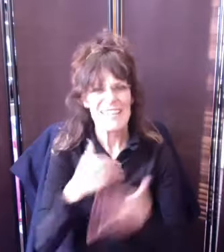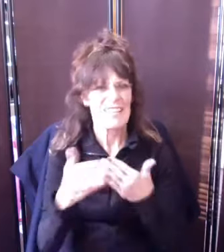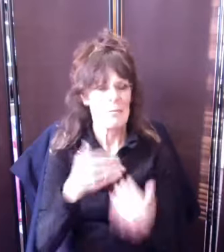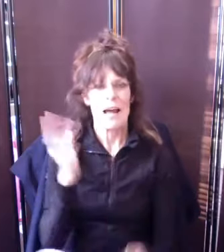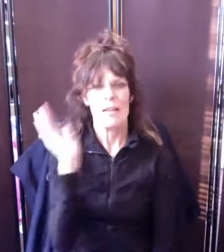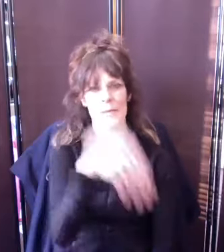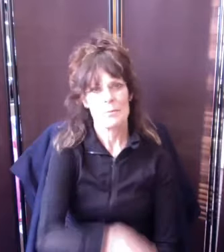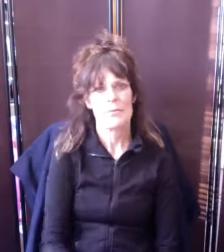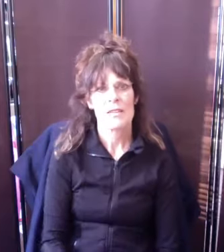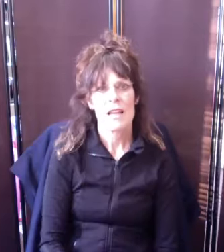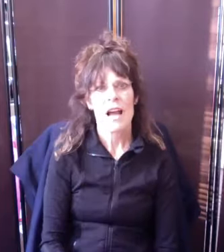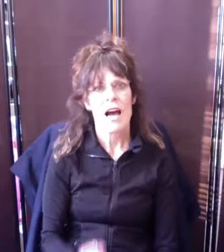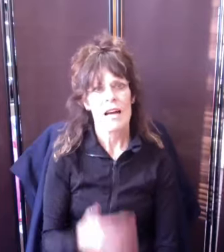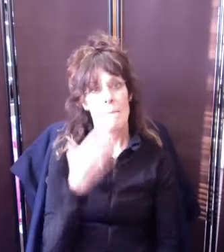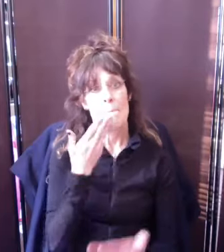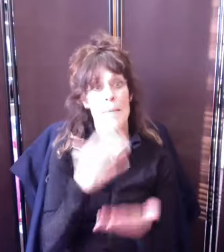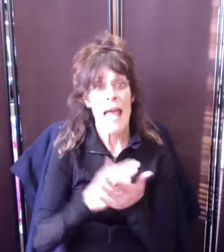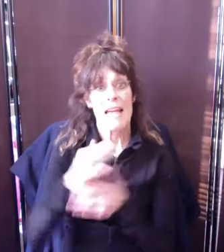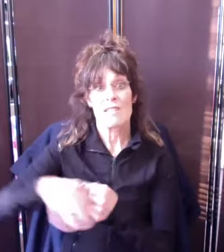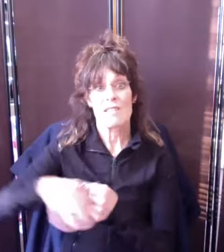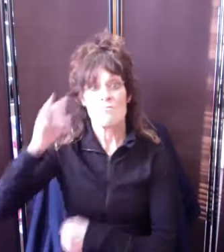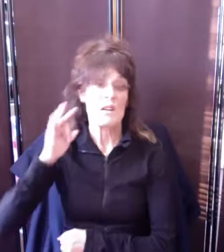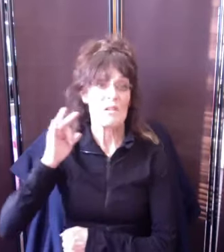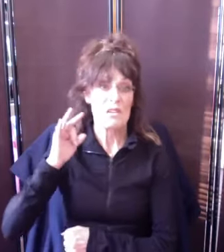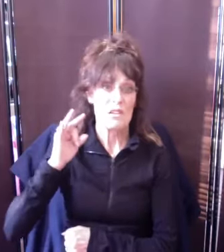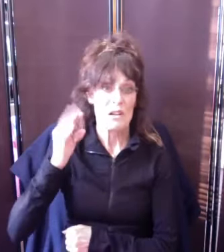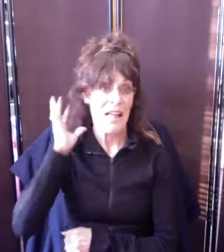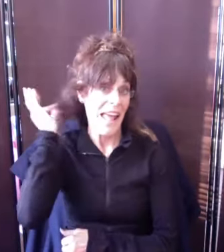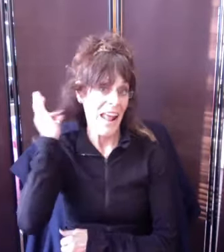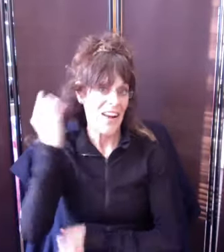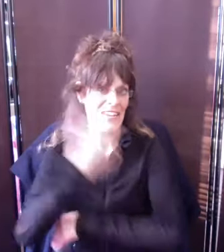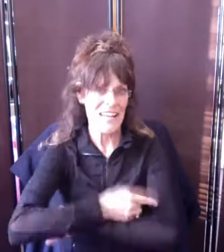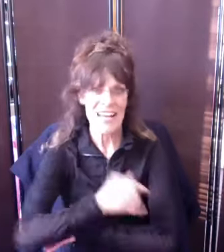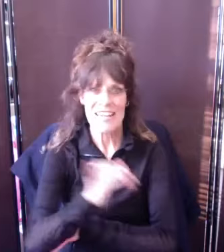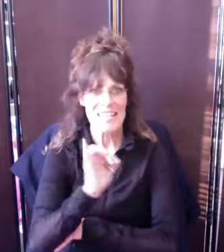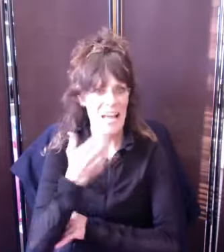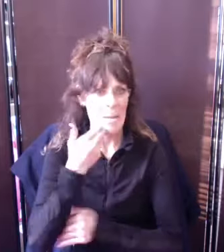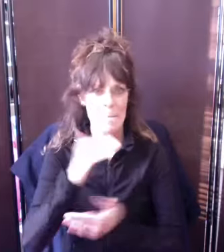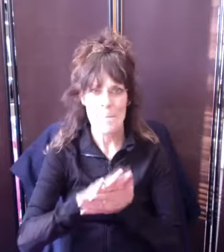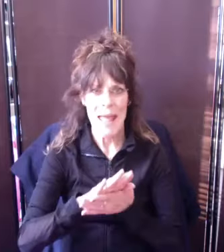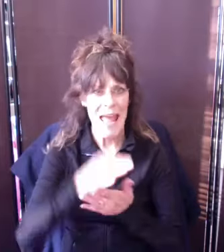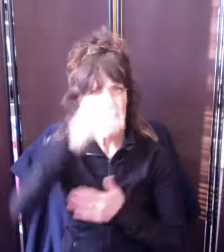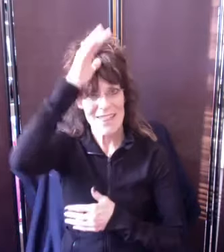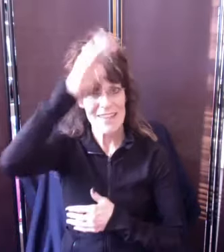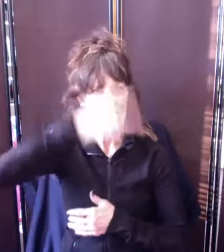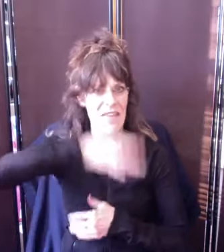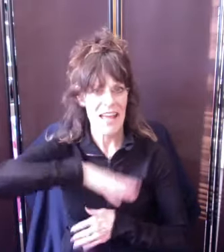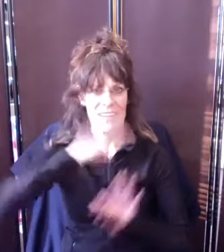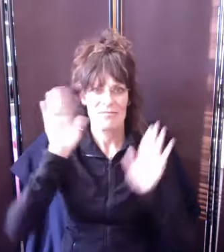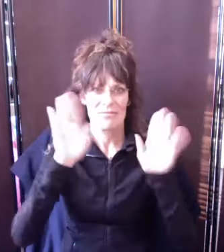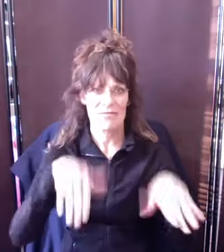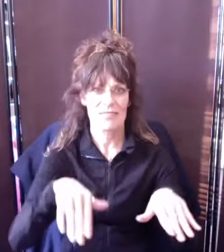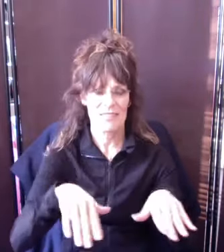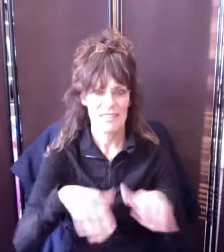bad spiritual hair day, same guy does the same bad thing, right? He's getting his head handed to him.